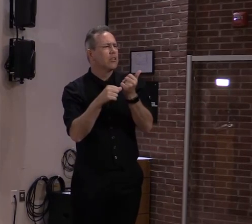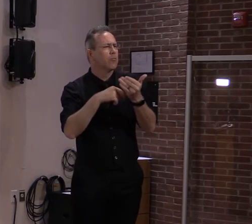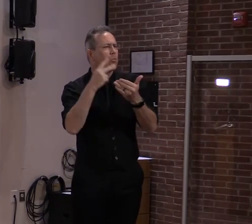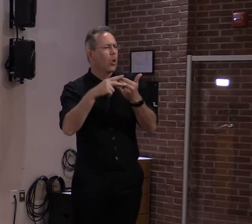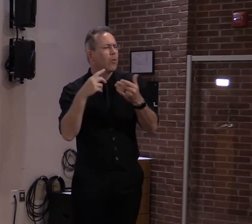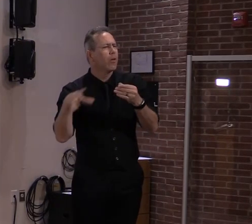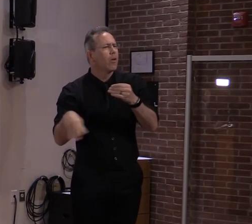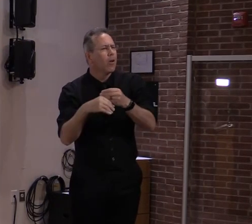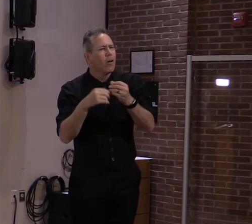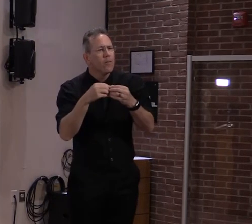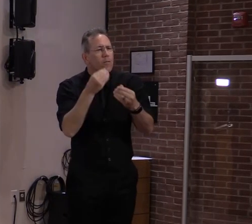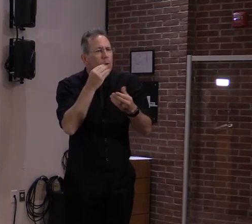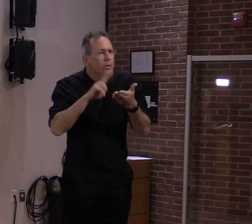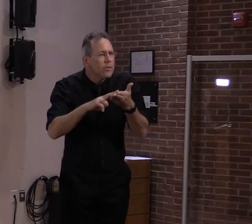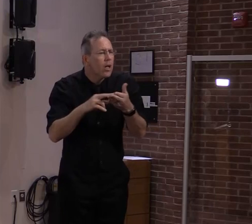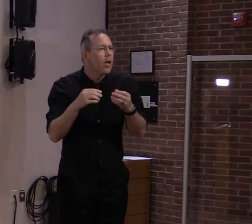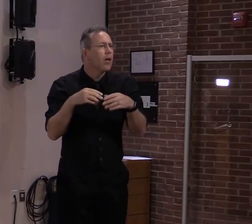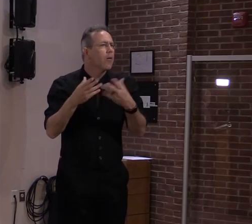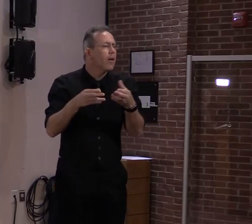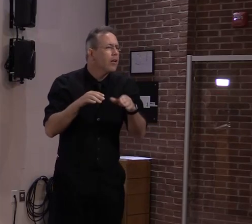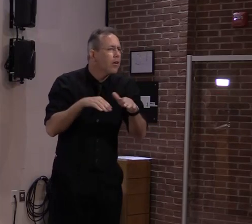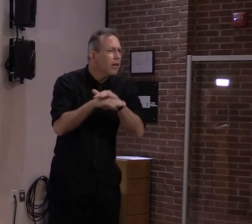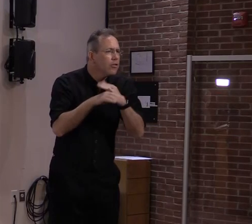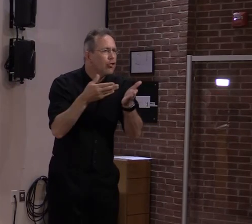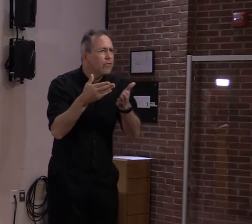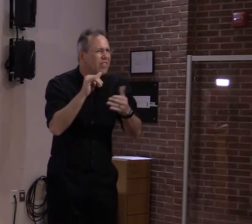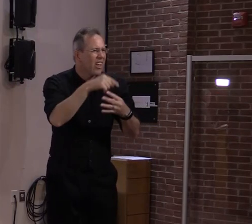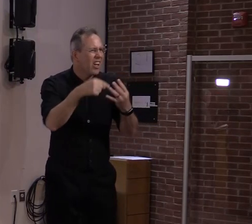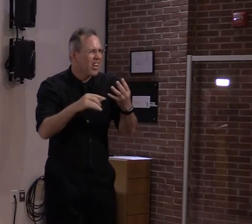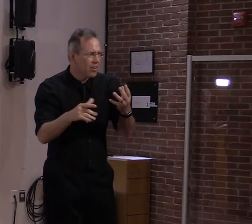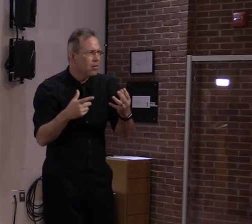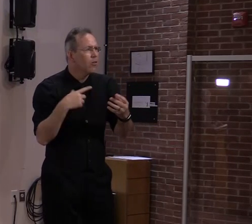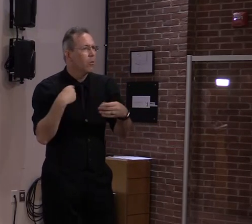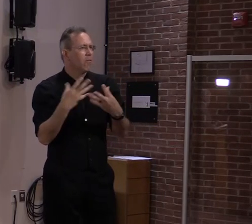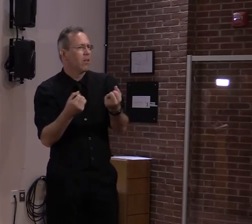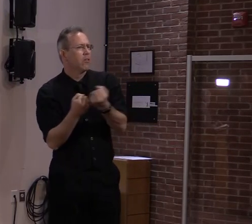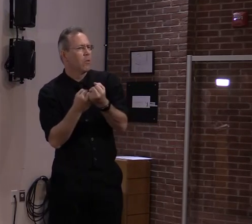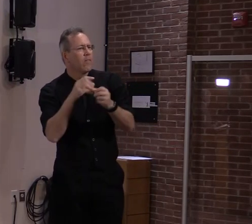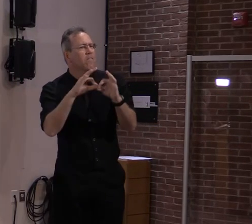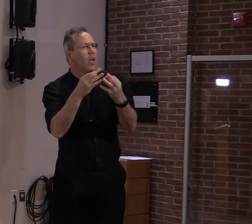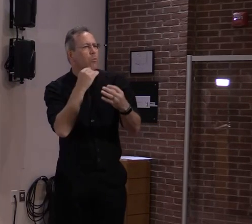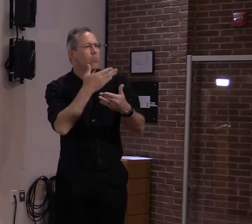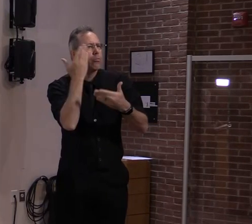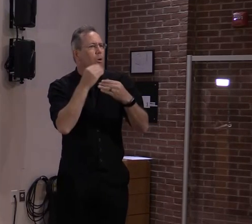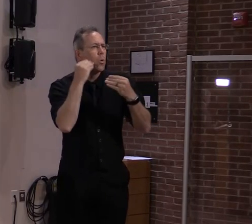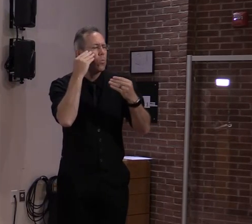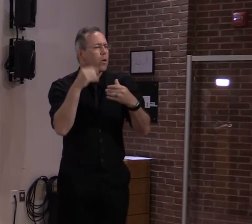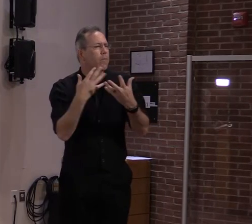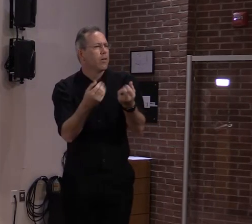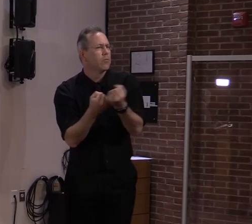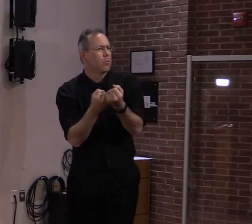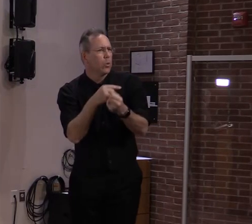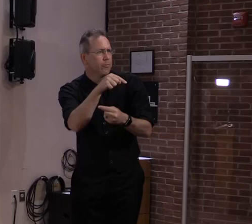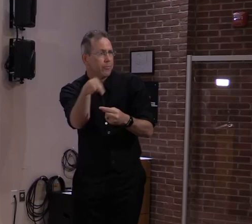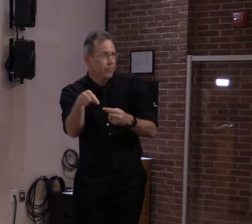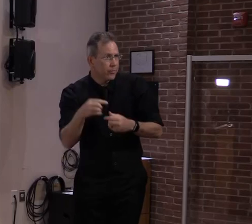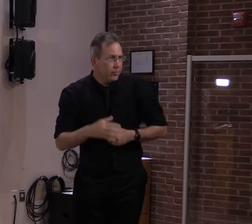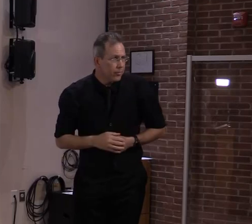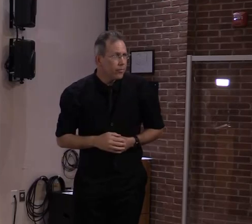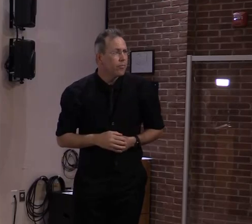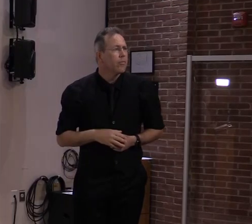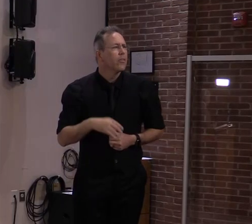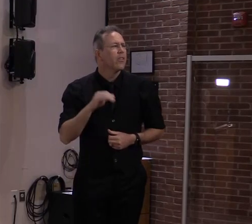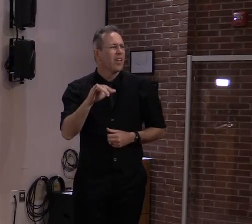we, as I mentioned, we expanded it during the pandemic. As we start putting back various